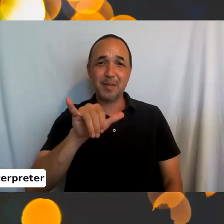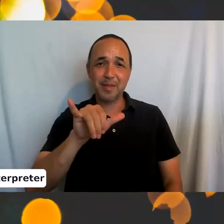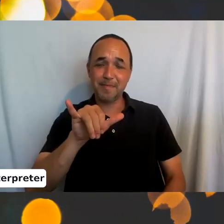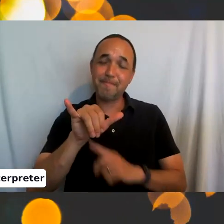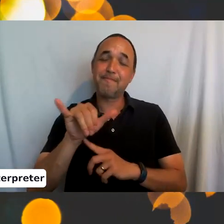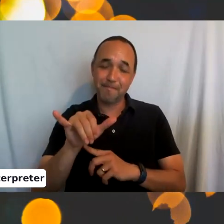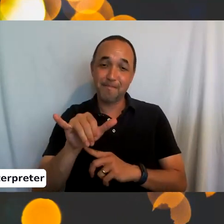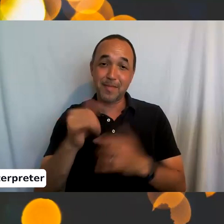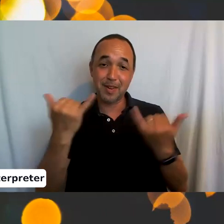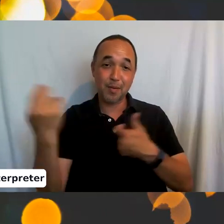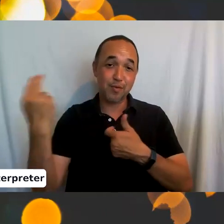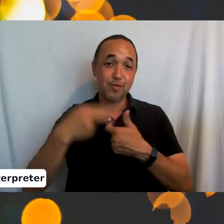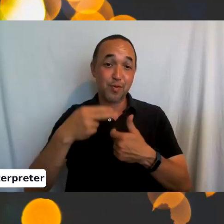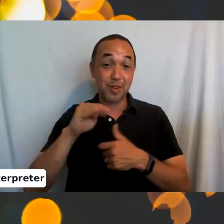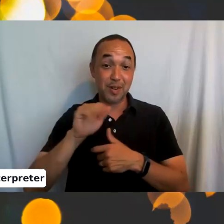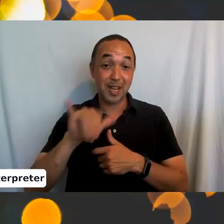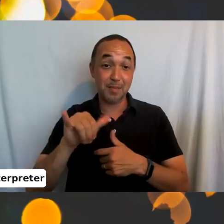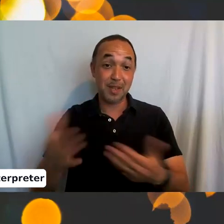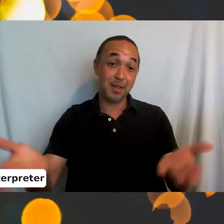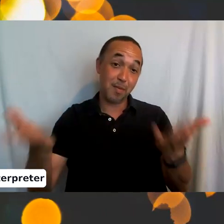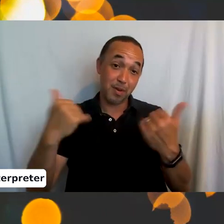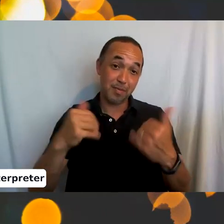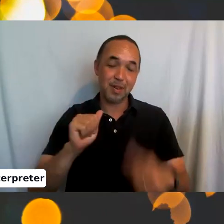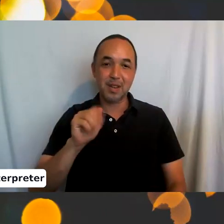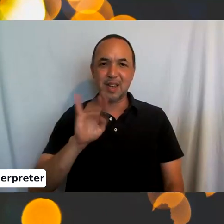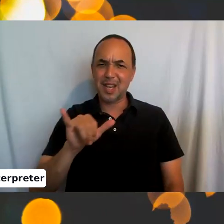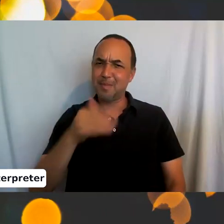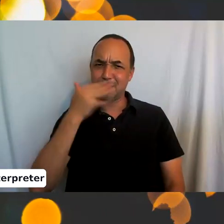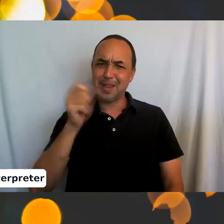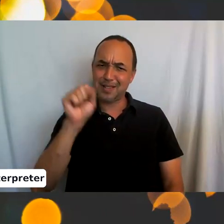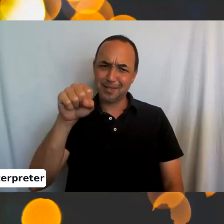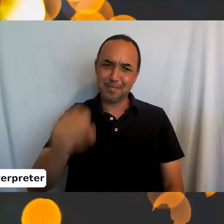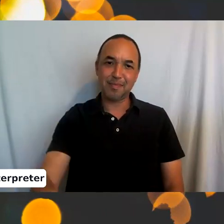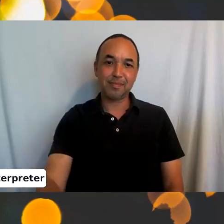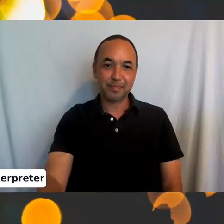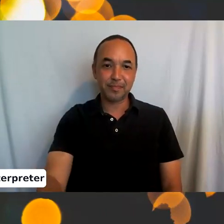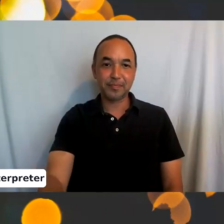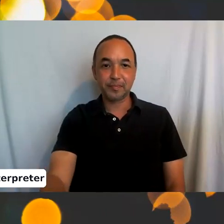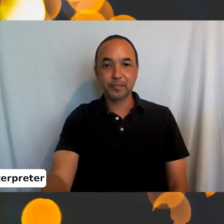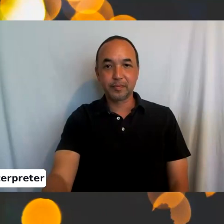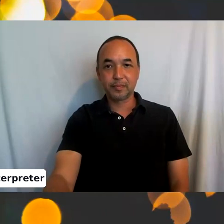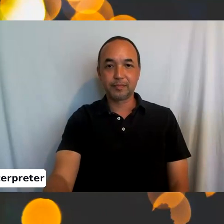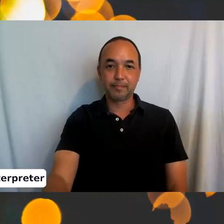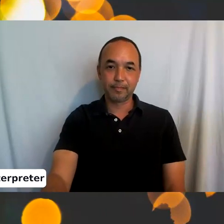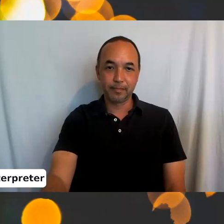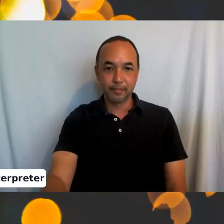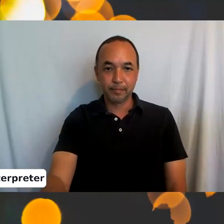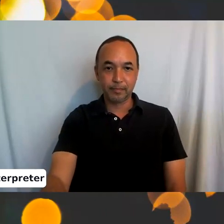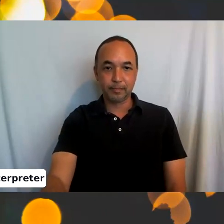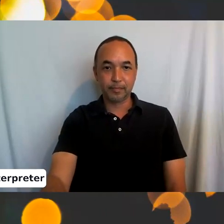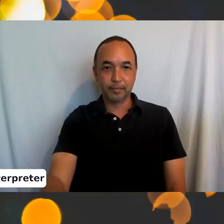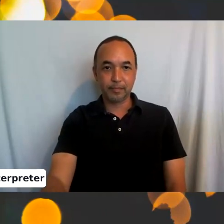we? Moderator, Amy is the best, Lisa. I absolutely agree. 100%.